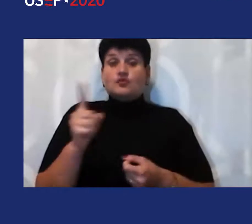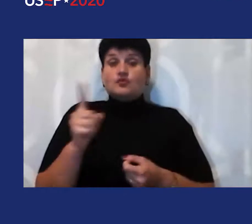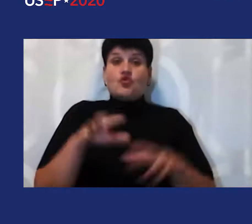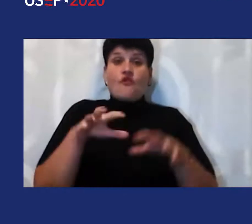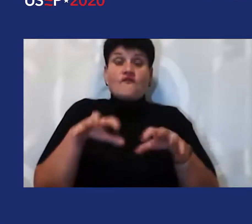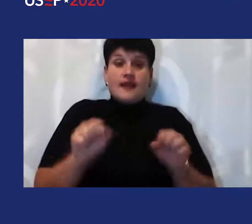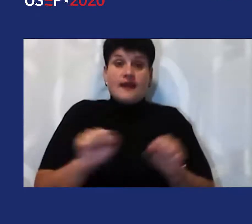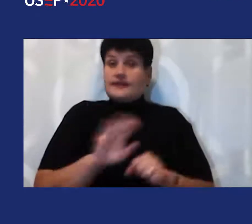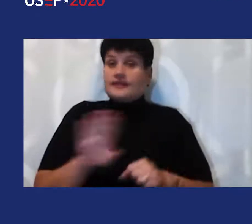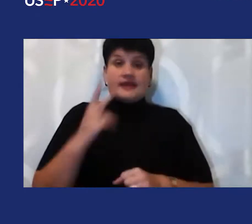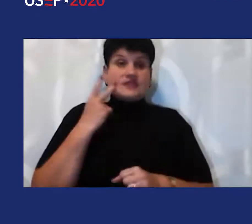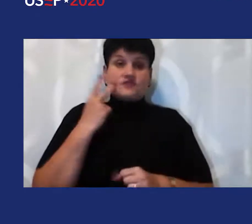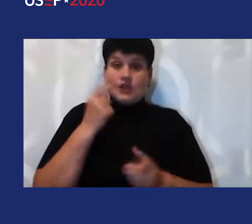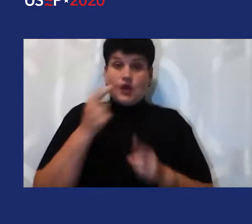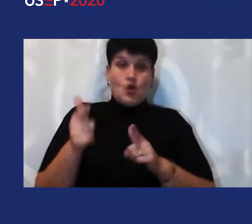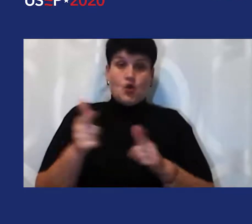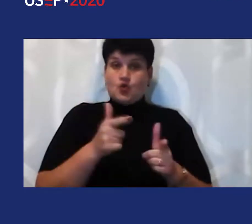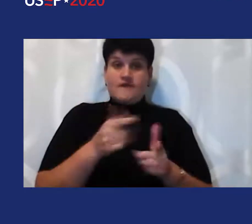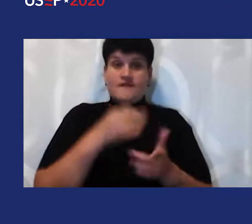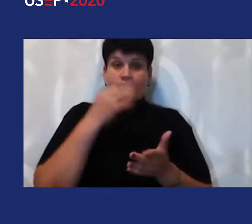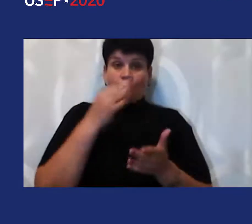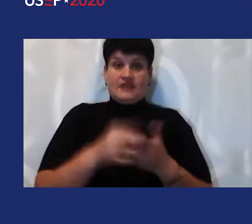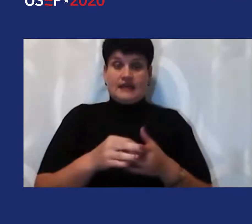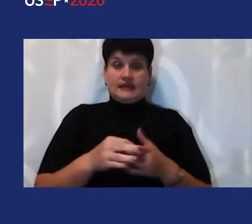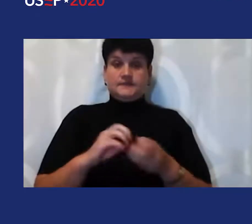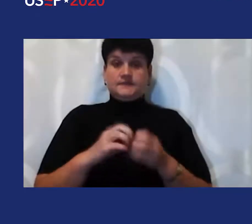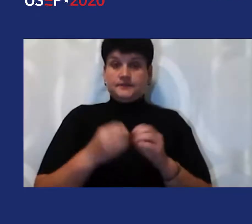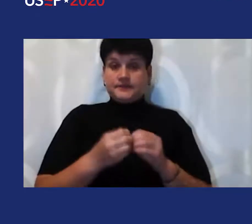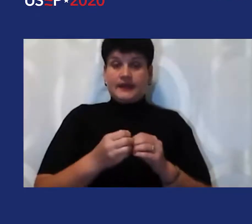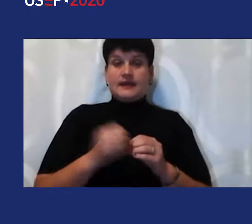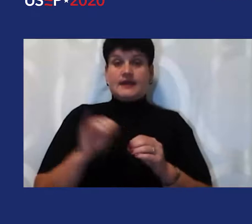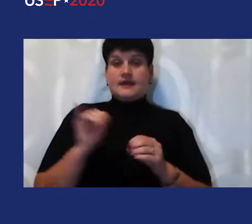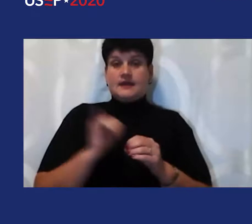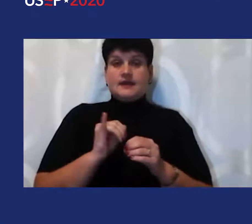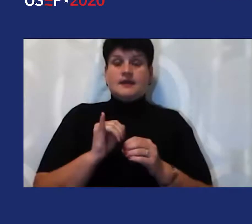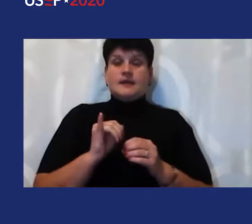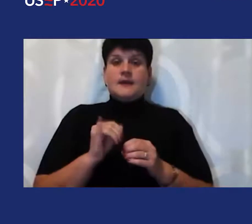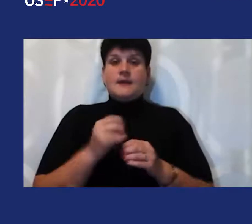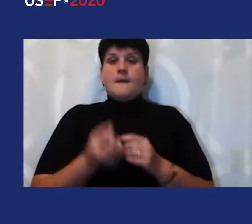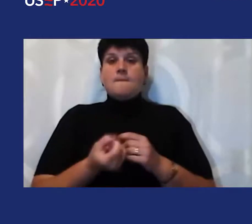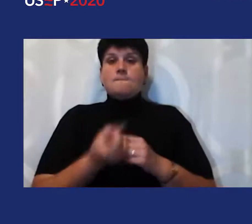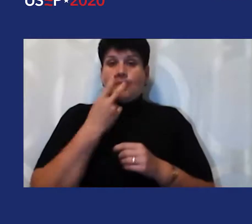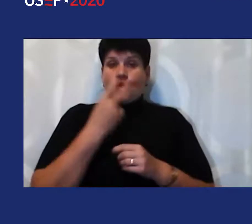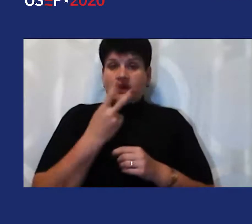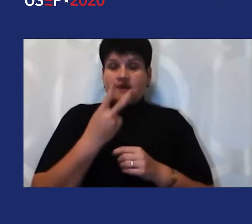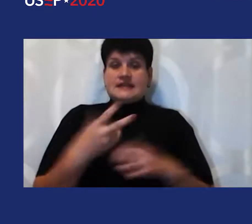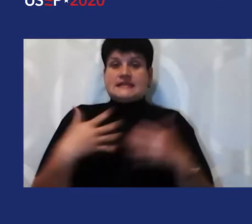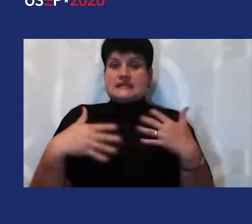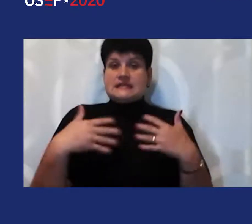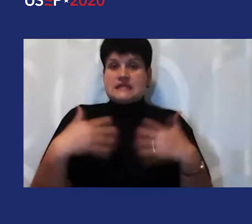out that the pandemic has brought a series of challenges, and our government